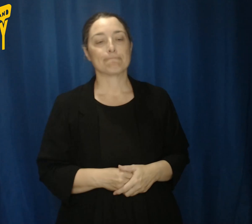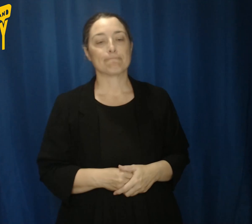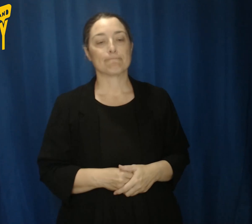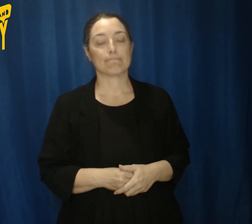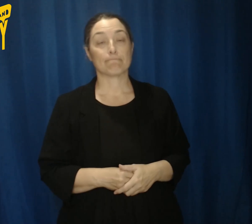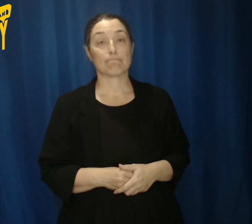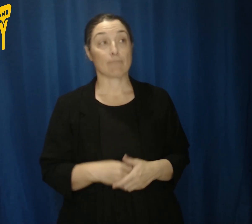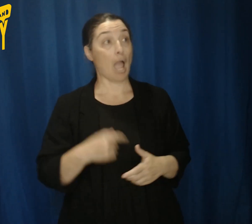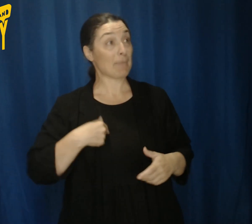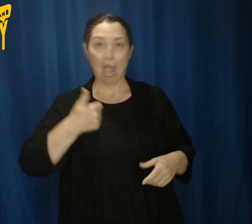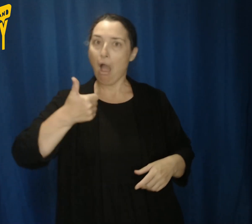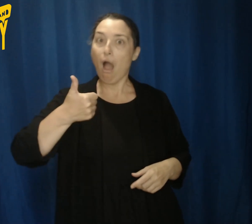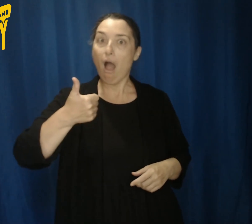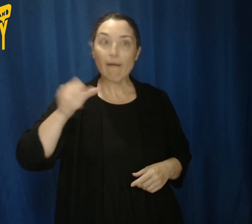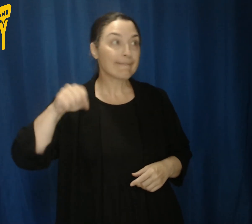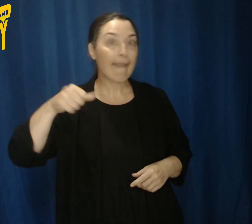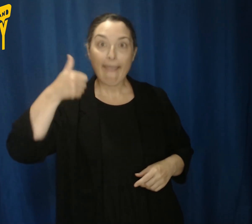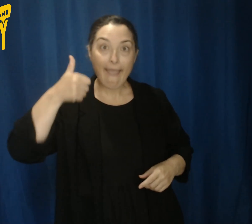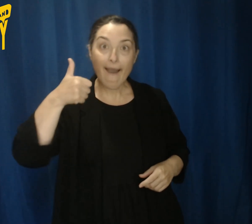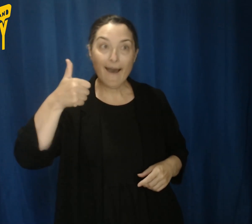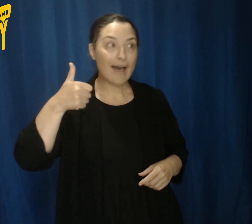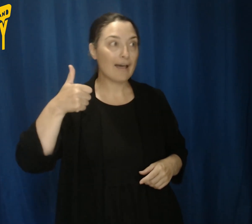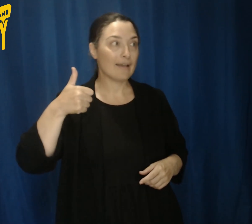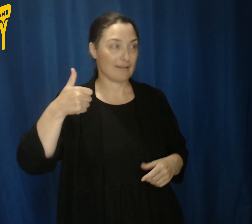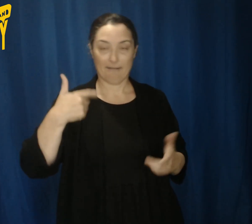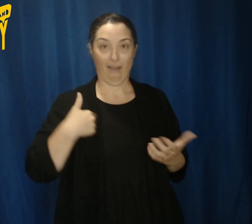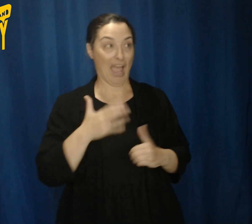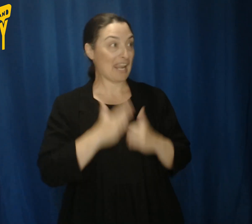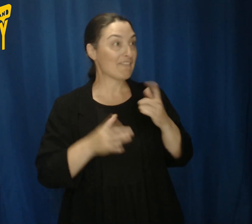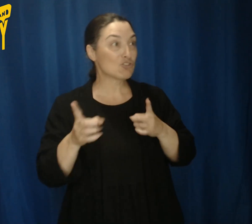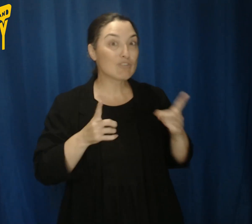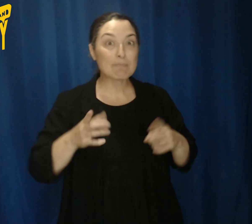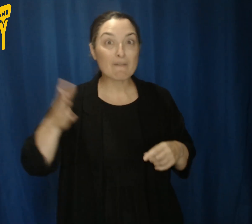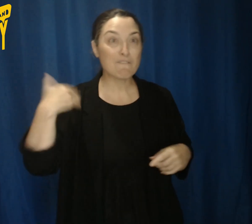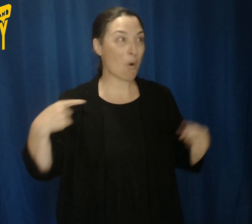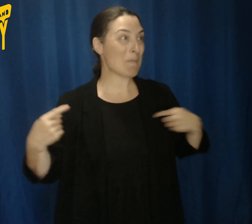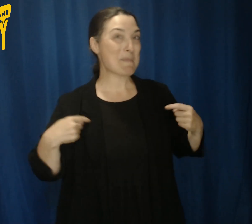I do, yeah. Oh, I've never got to direct anything. And me.